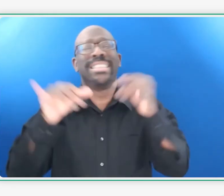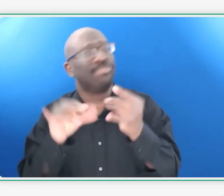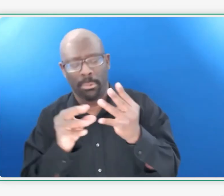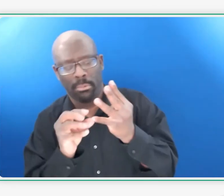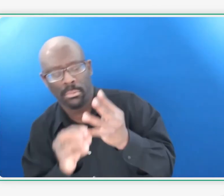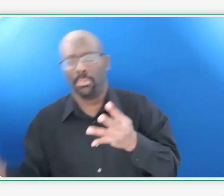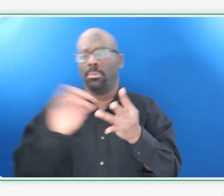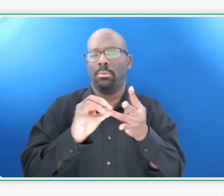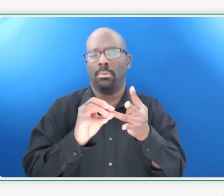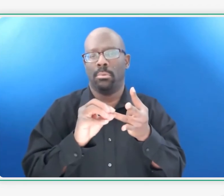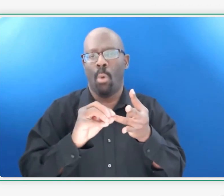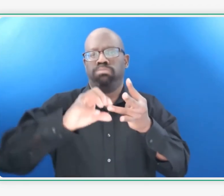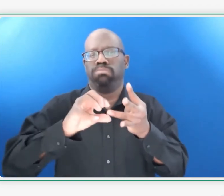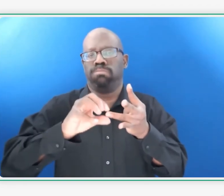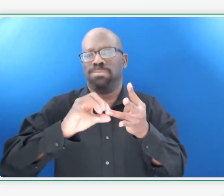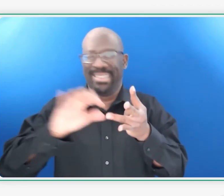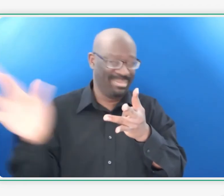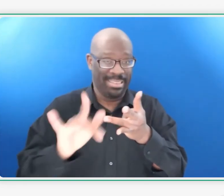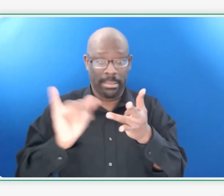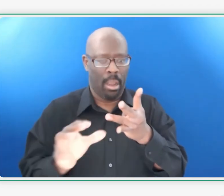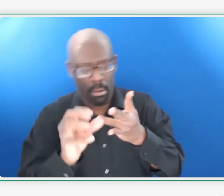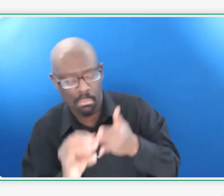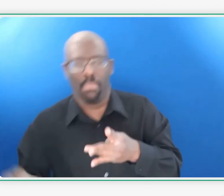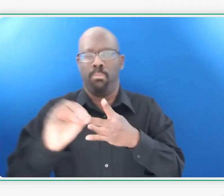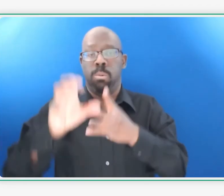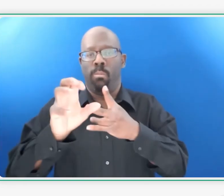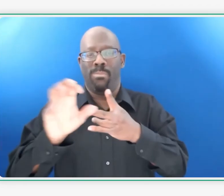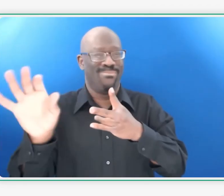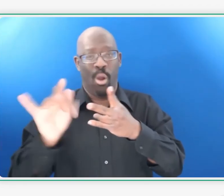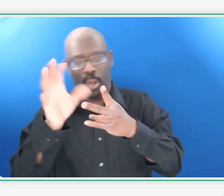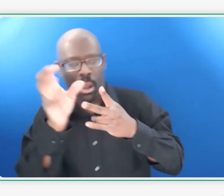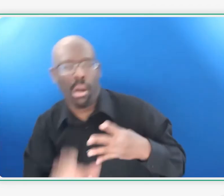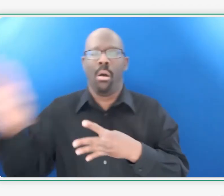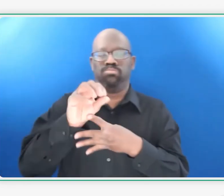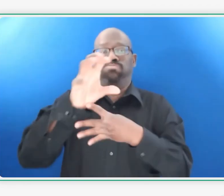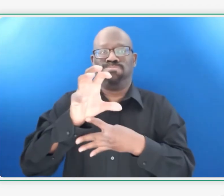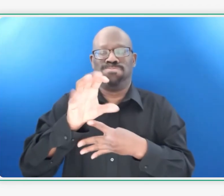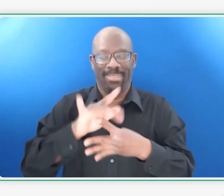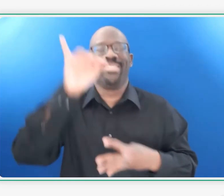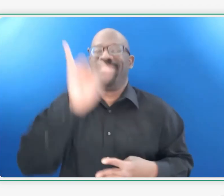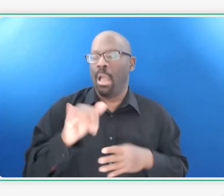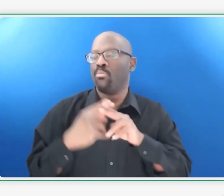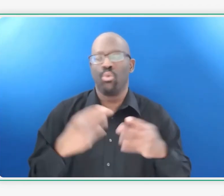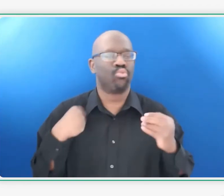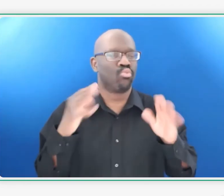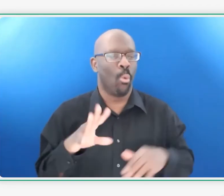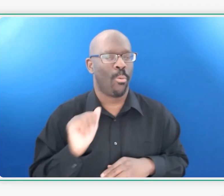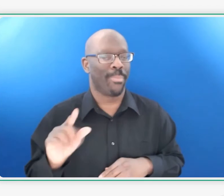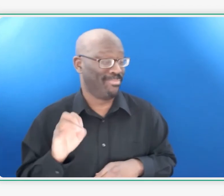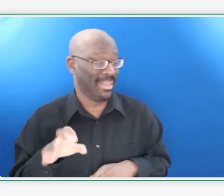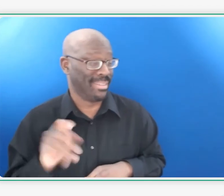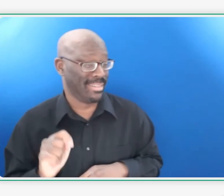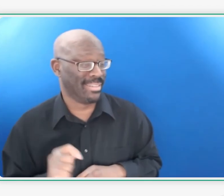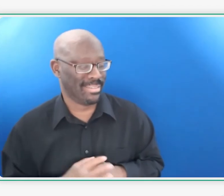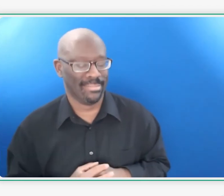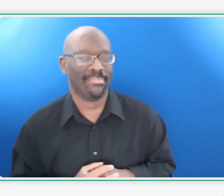a very high interest rate and it goes all the way down to the lowest interest rate. So you start with the lowest interest rate and you play that one off first. That allows you to double the amount you're paying